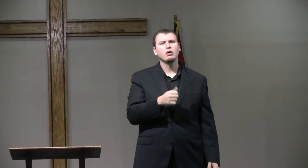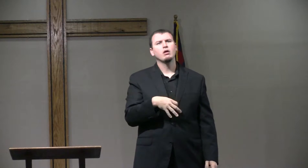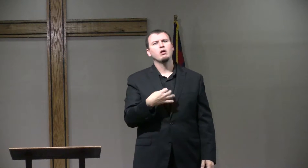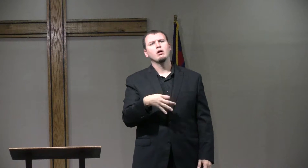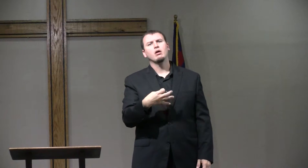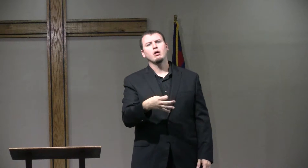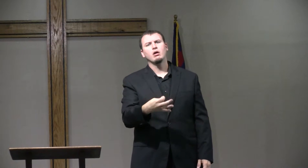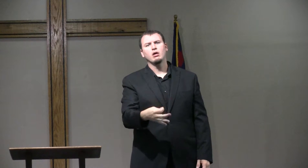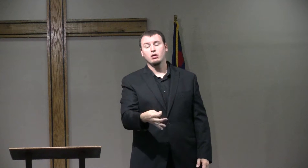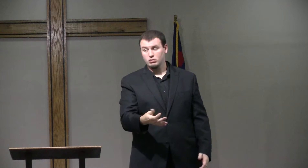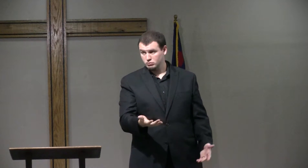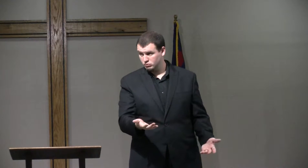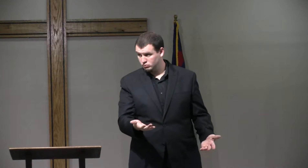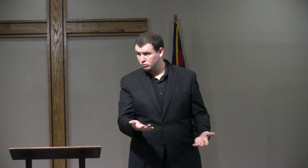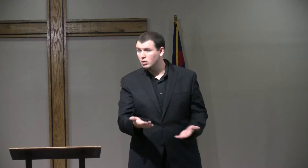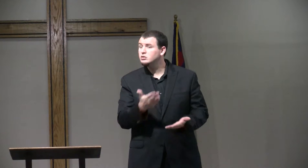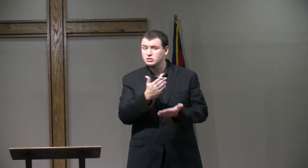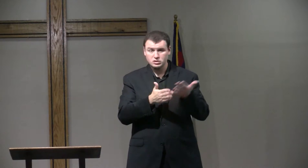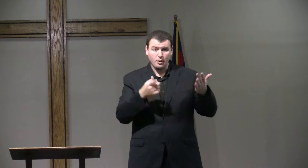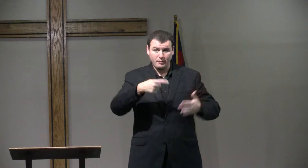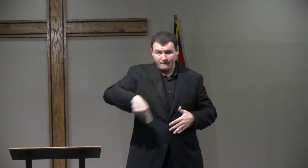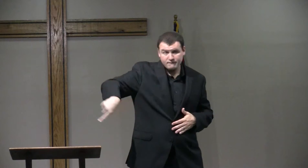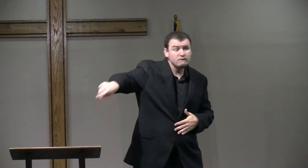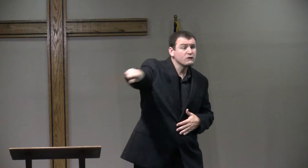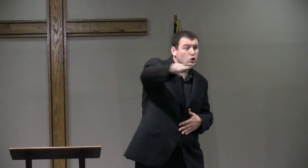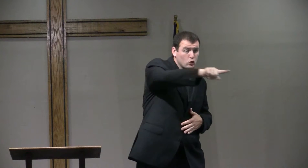them. Go to them. Don't put it off.